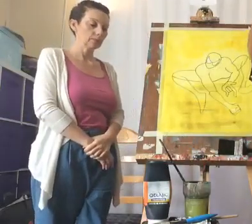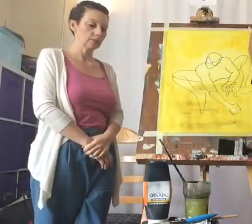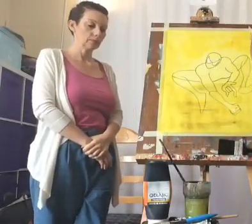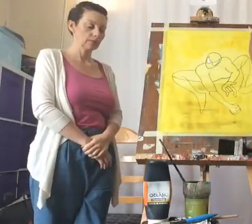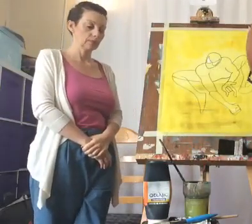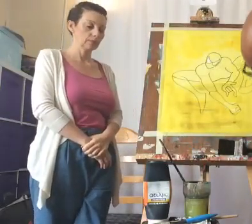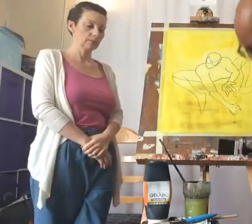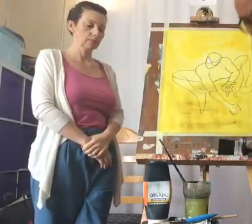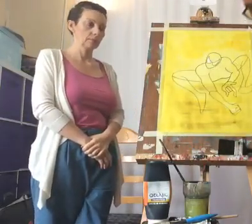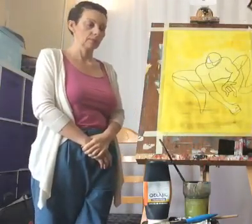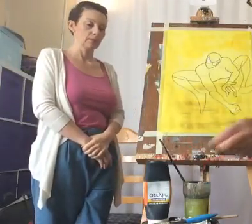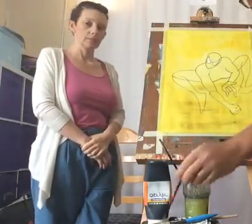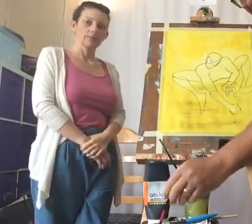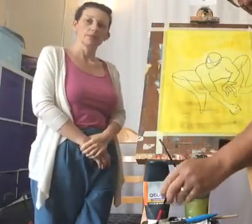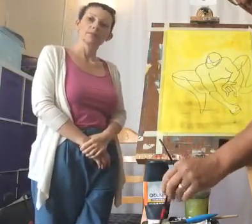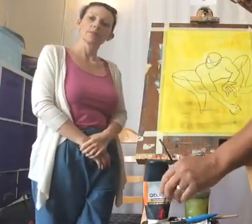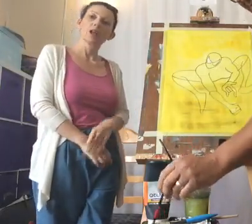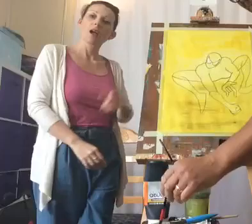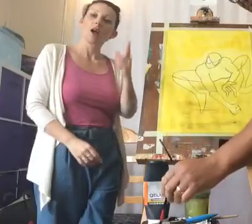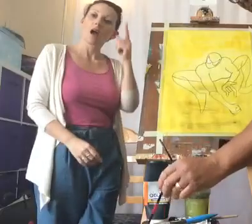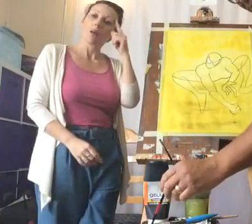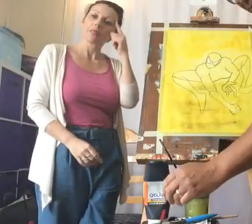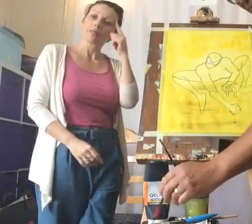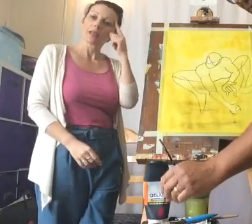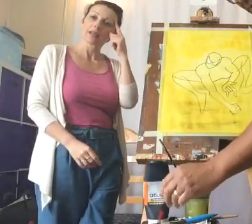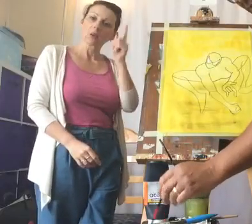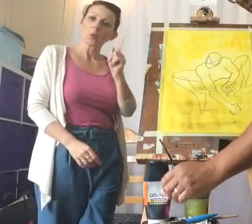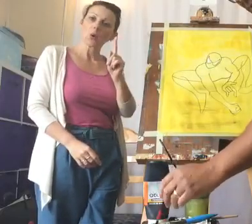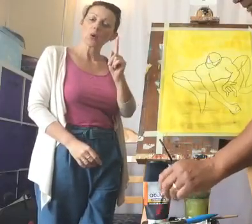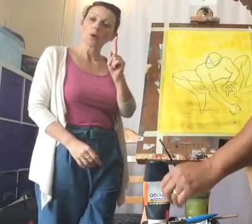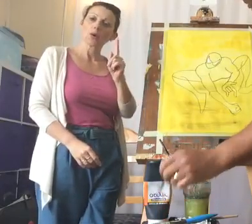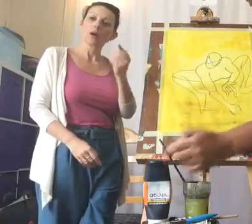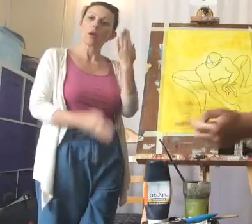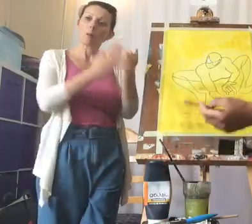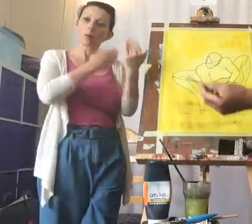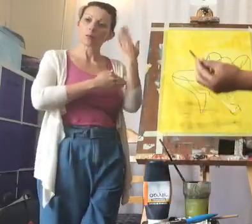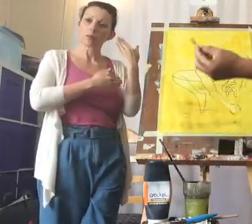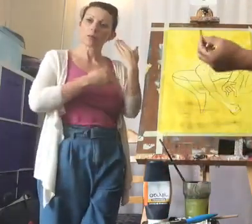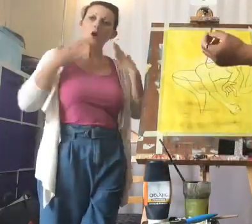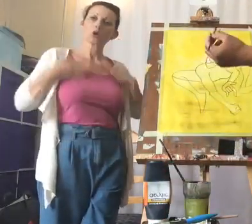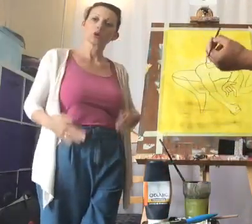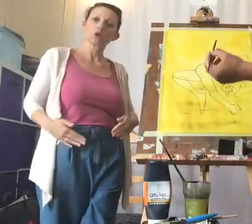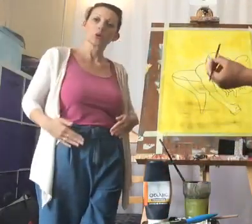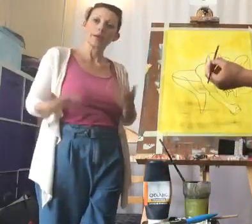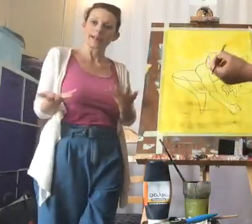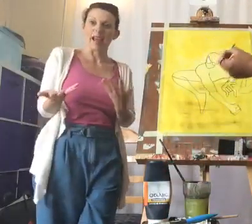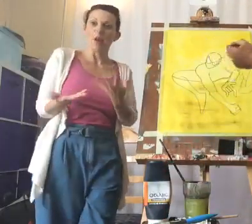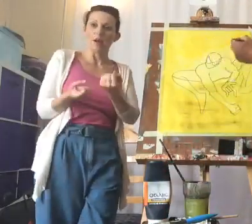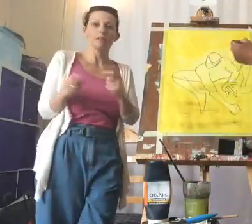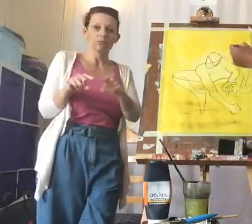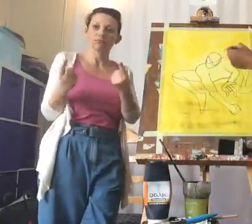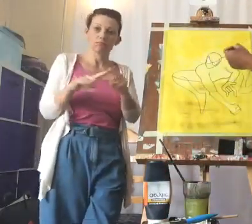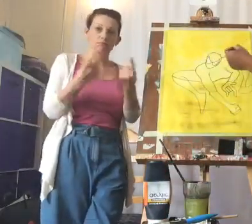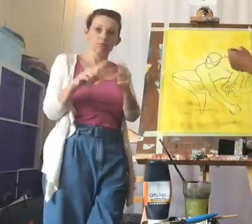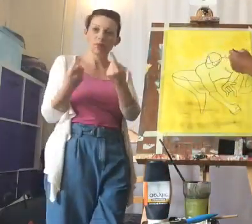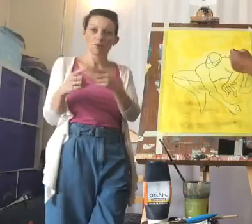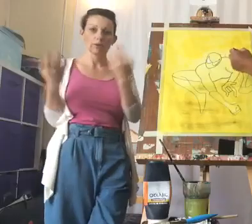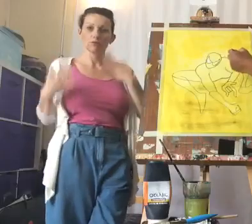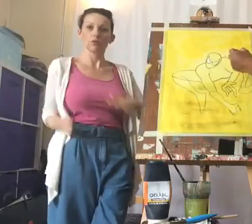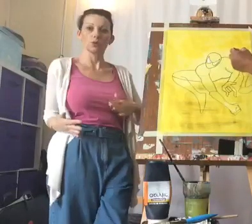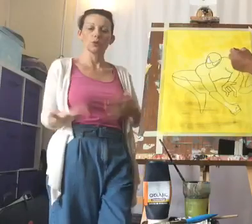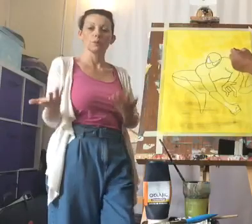traditional suit. I know he's got many now. So all I've got to do is remember